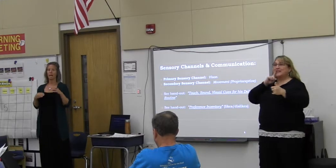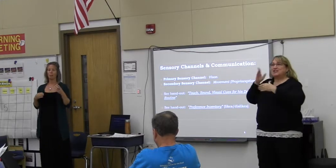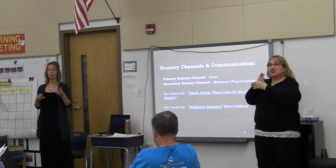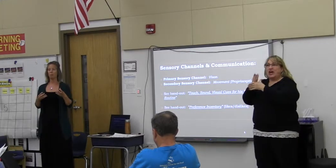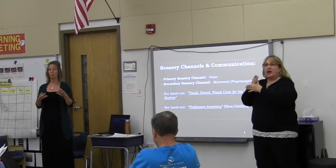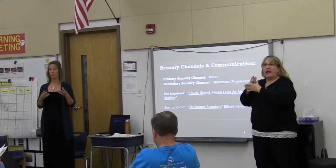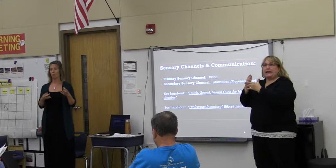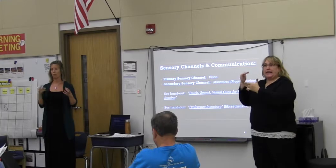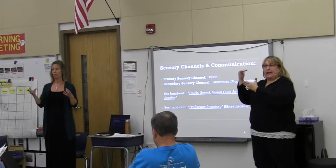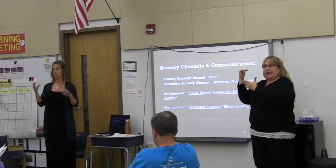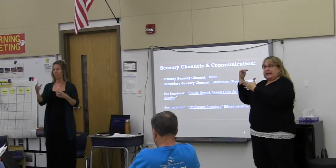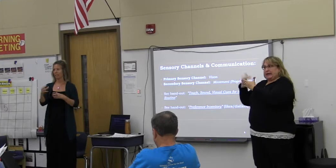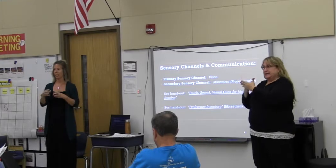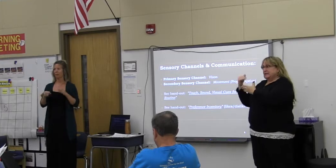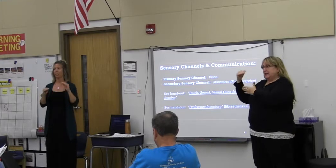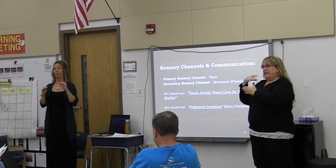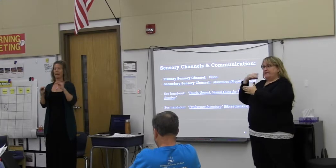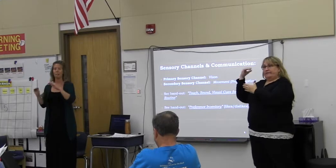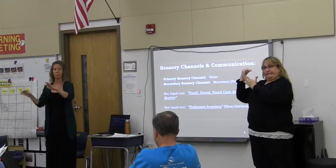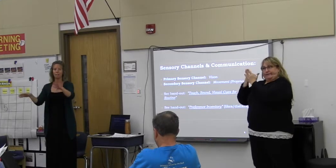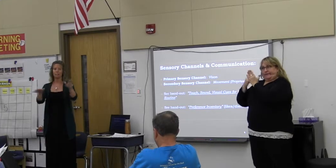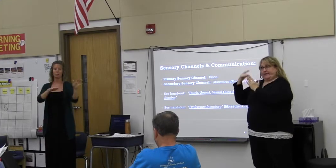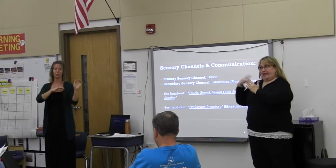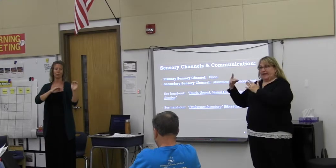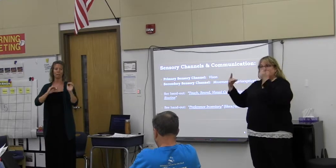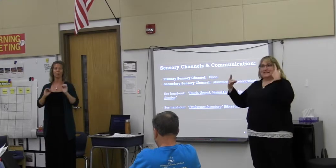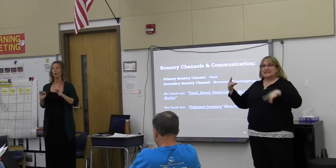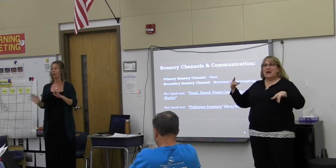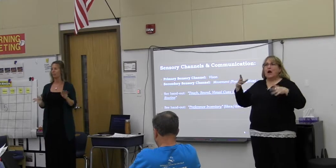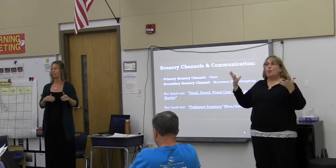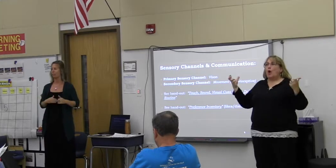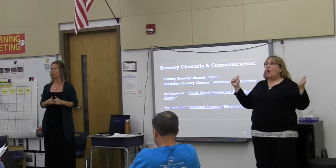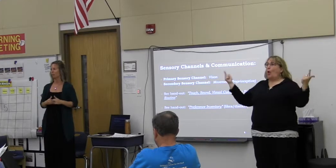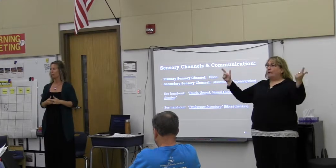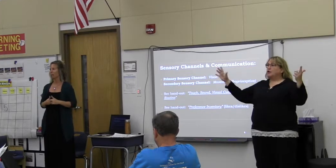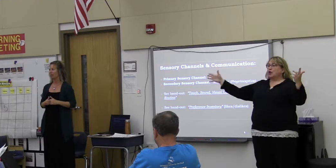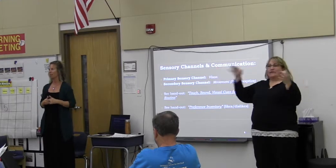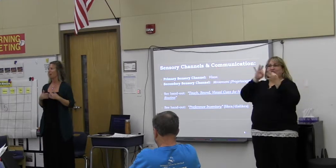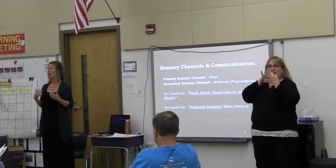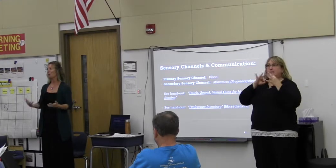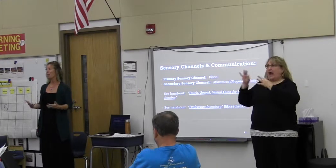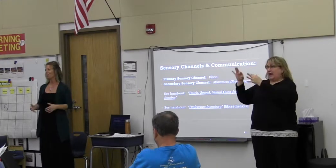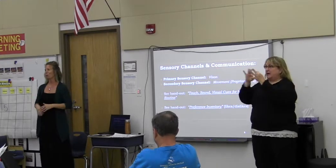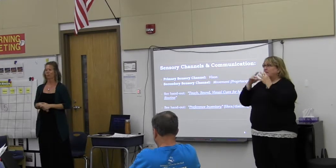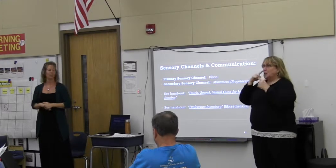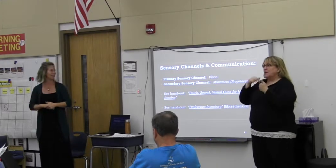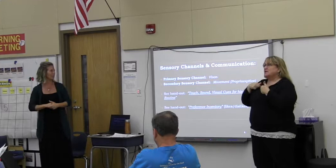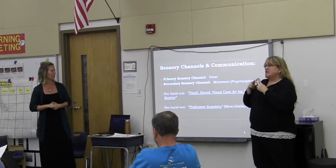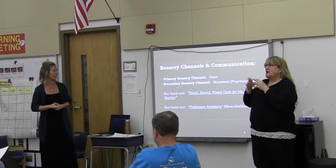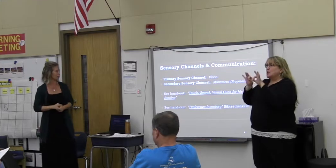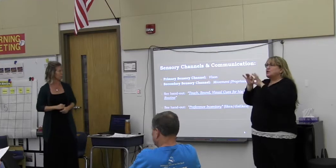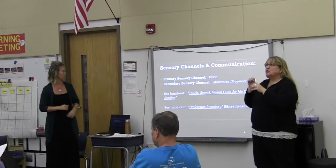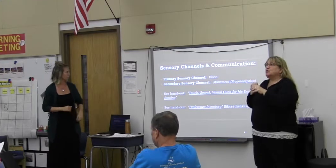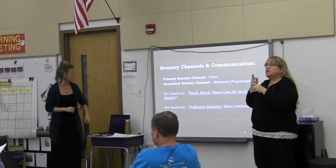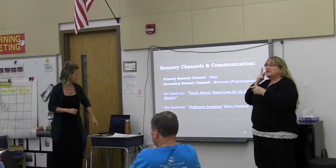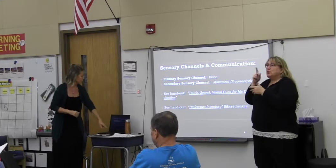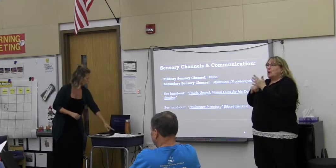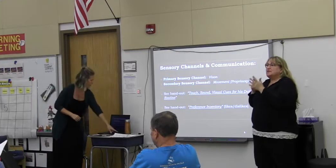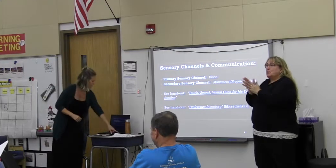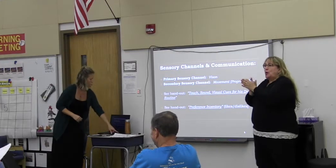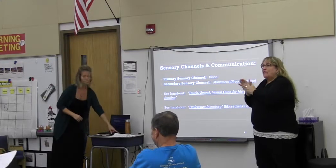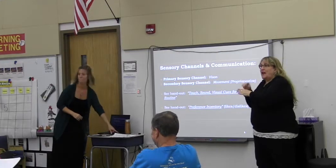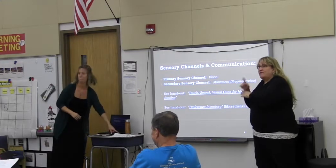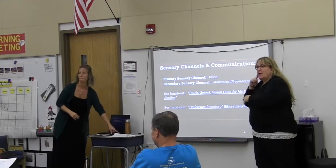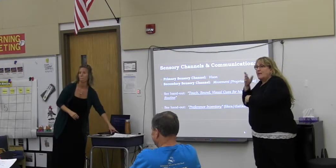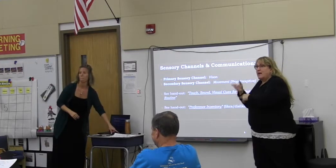and I'm hoping to get one on every kiddo and get everybody's input, because we'll all see such different things on what's motivating to them. Do you